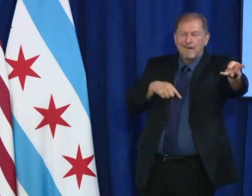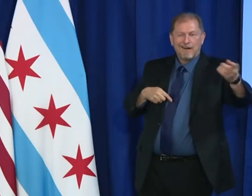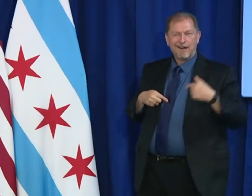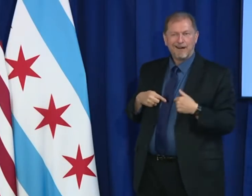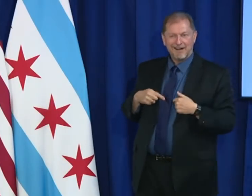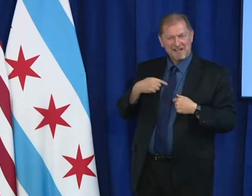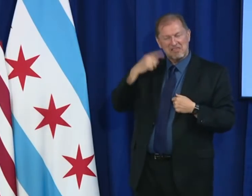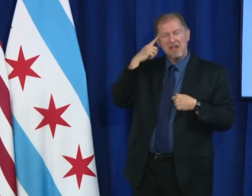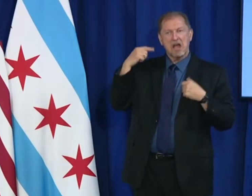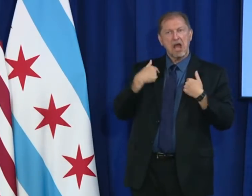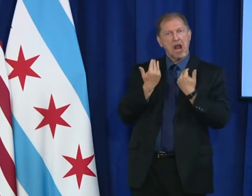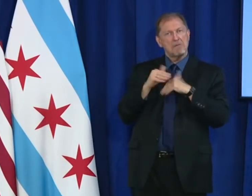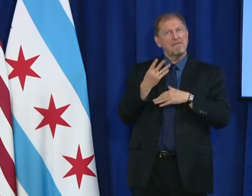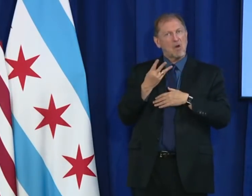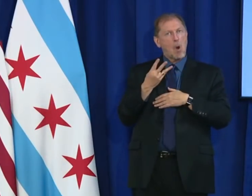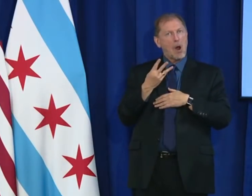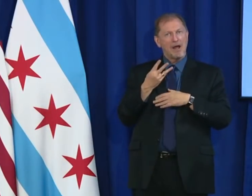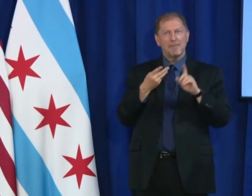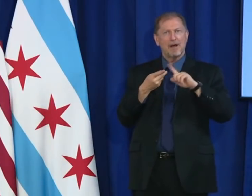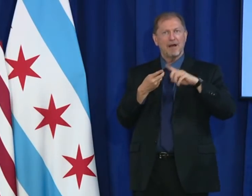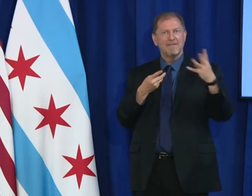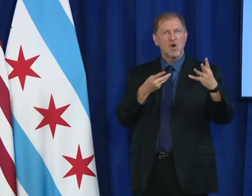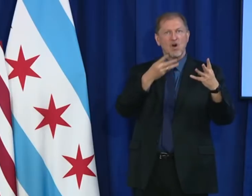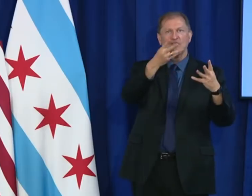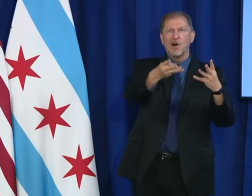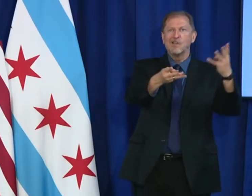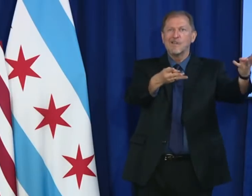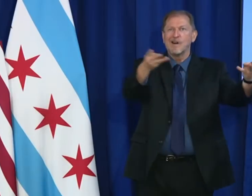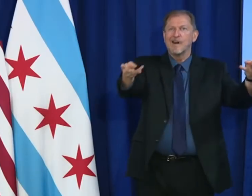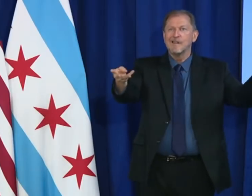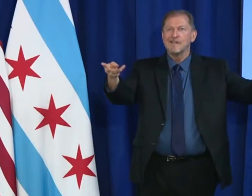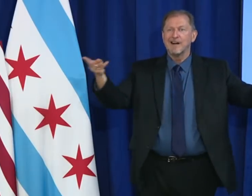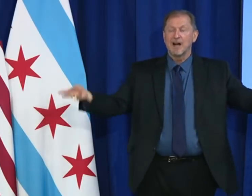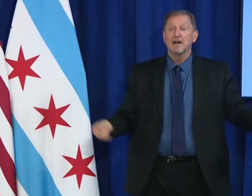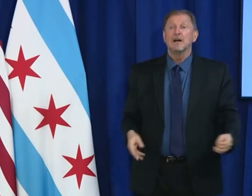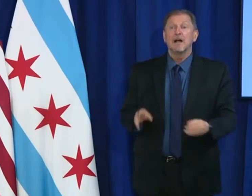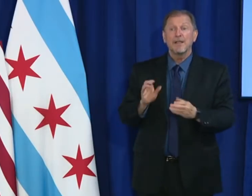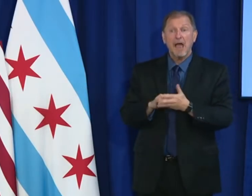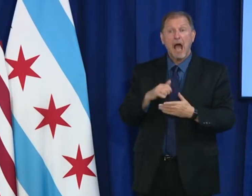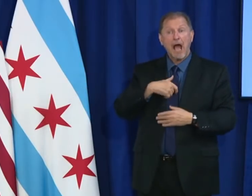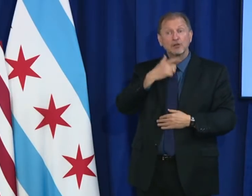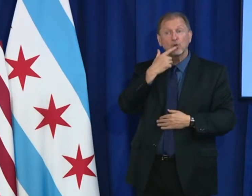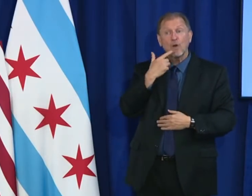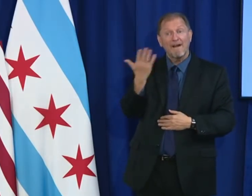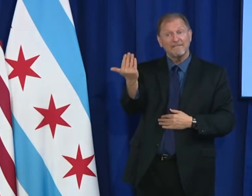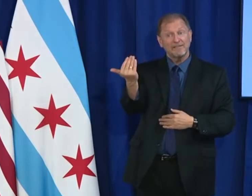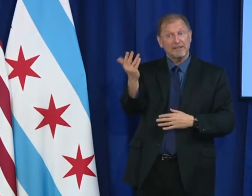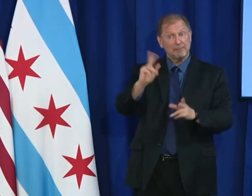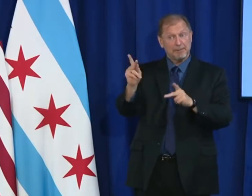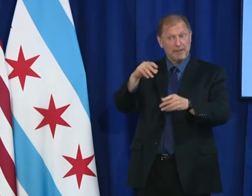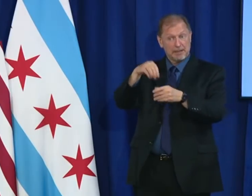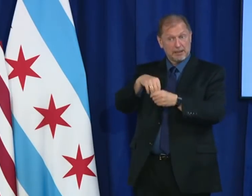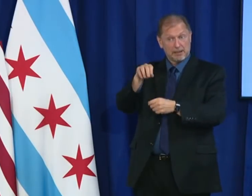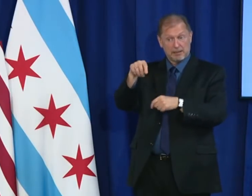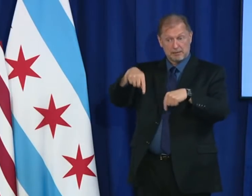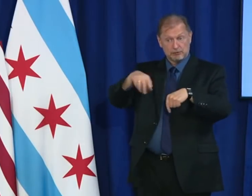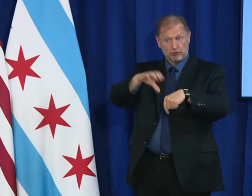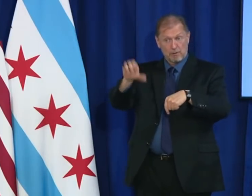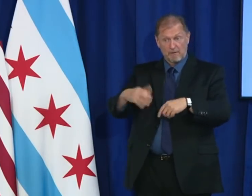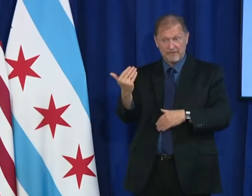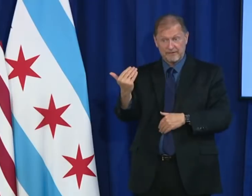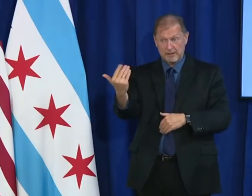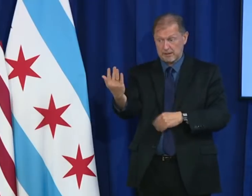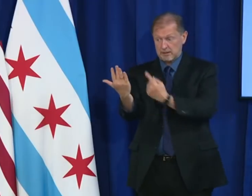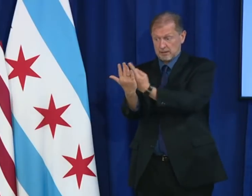have right now in Chicago, that 1 in 15 number, I'm not pulling that out of the sky. That is based on actual data here in